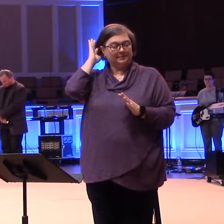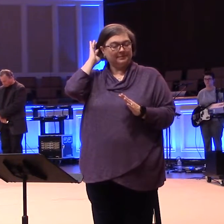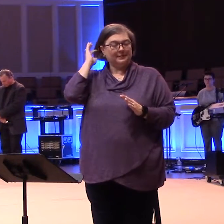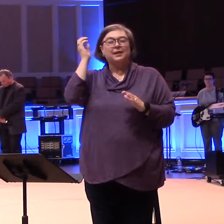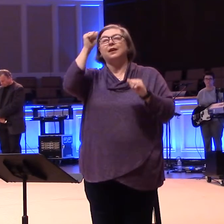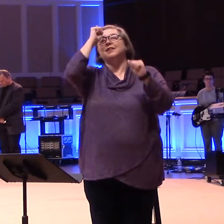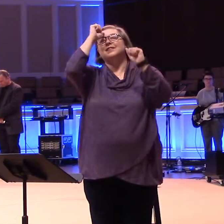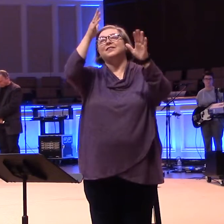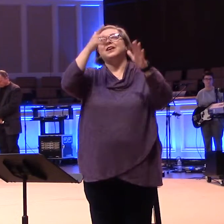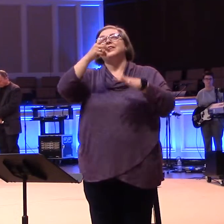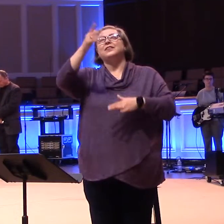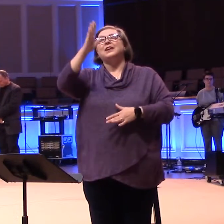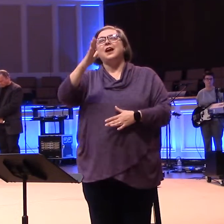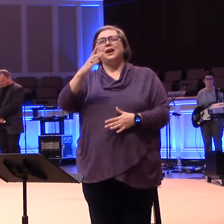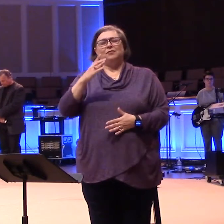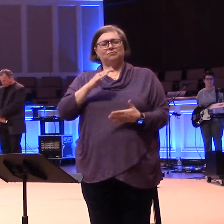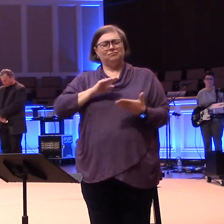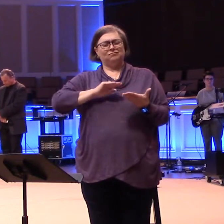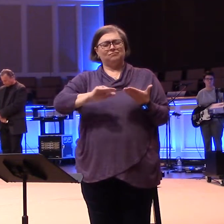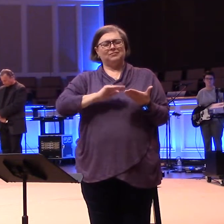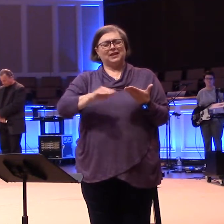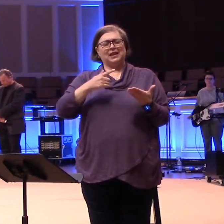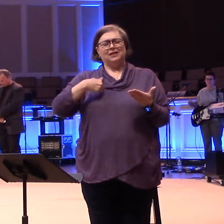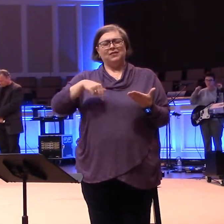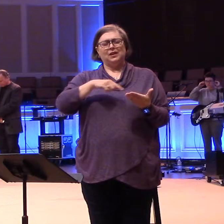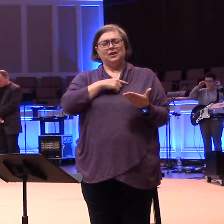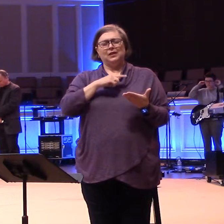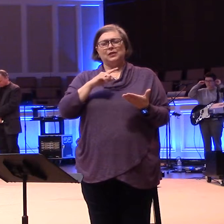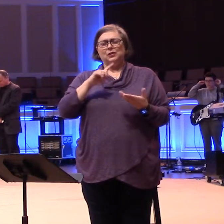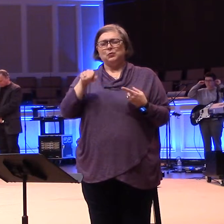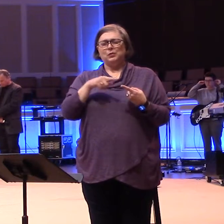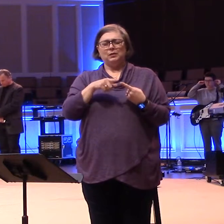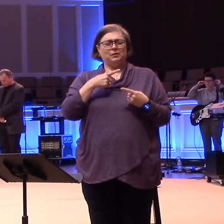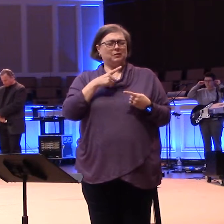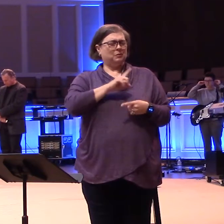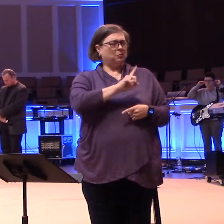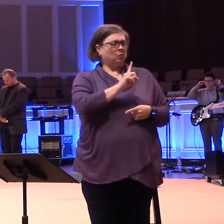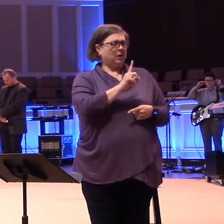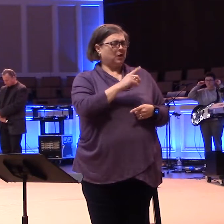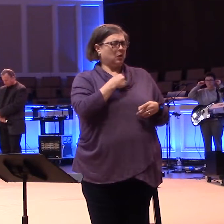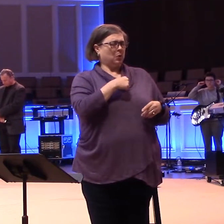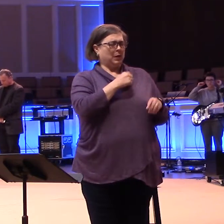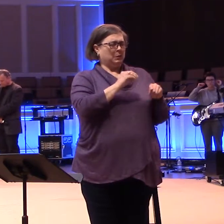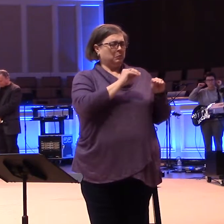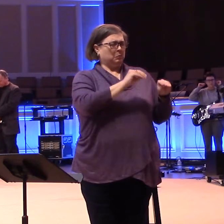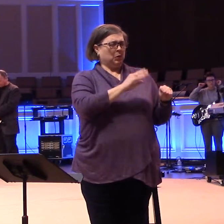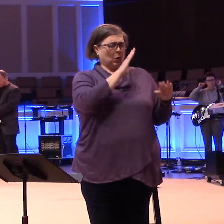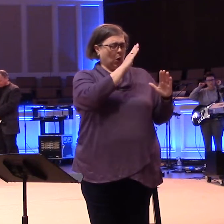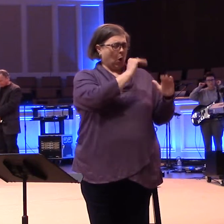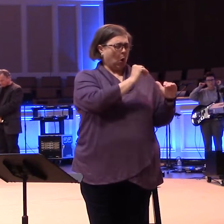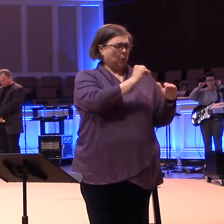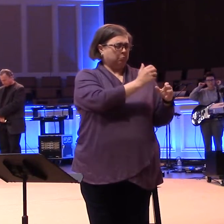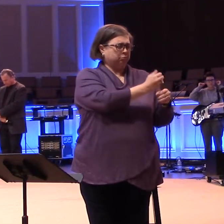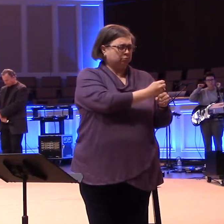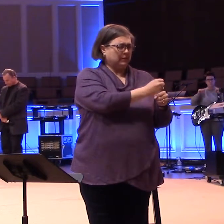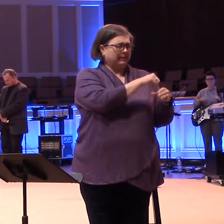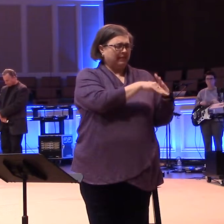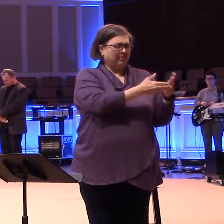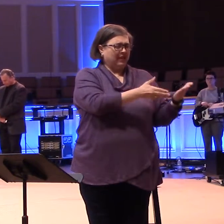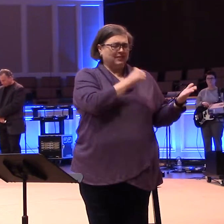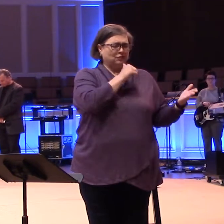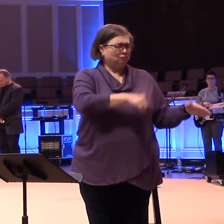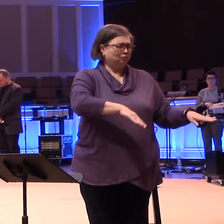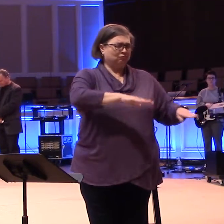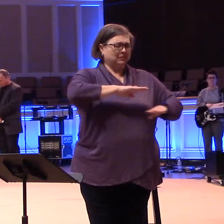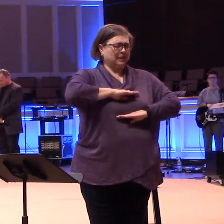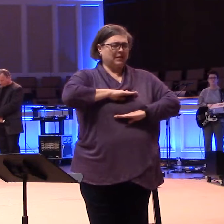Father God, forgive us where we put our hope in things that cannot satisfy. Forgive us where